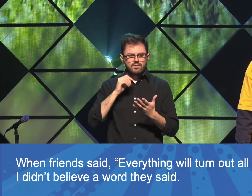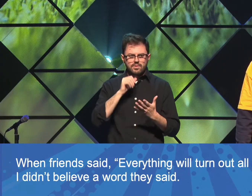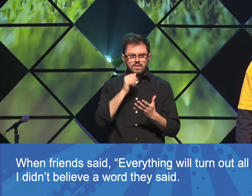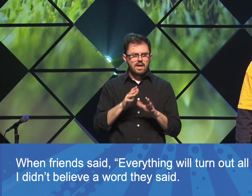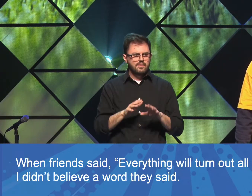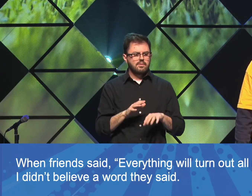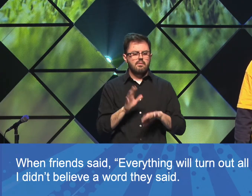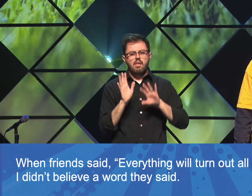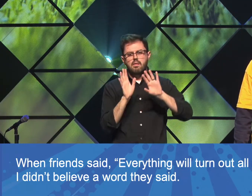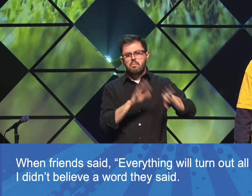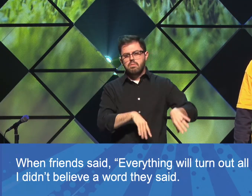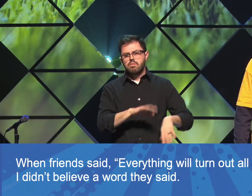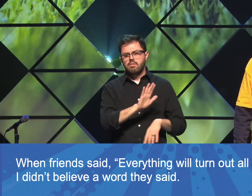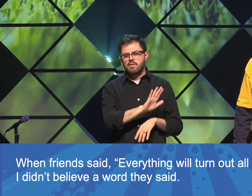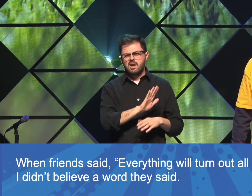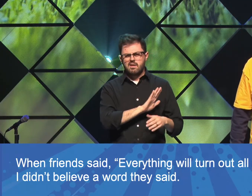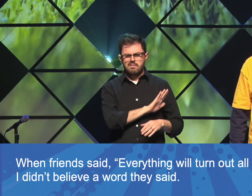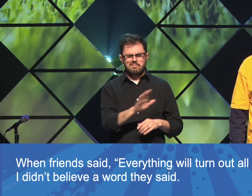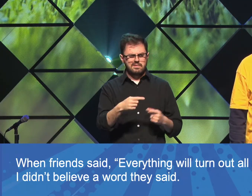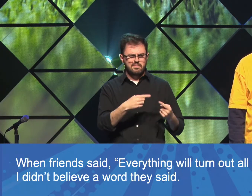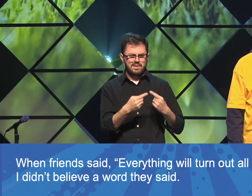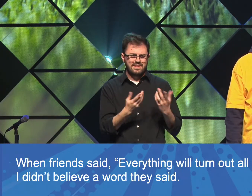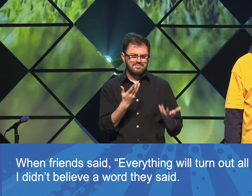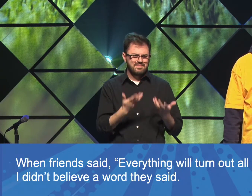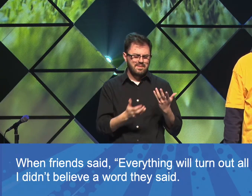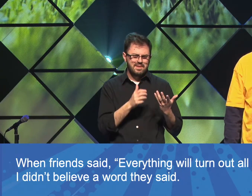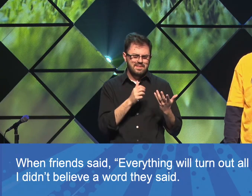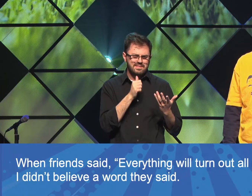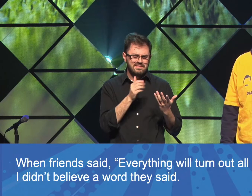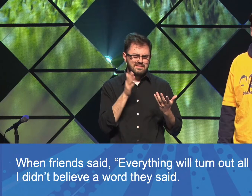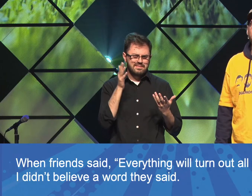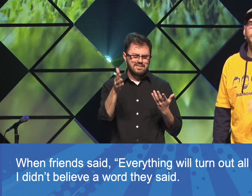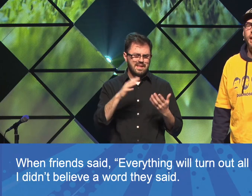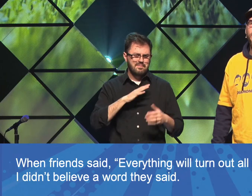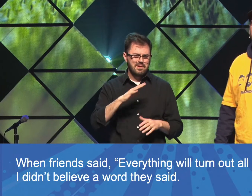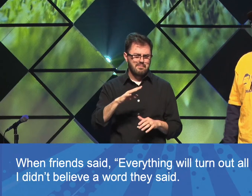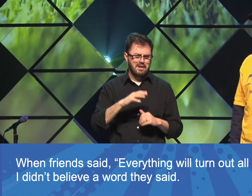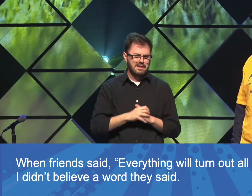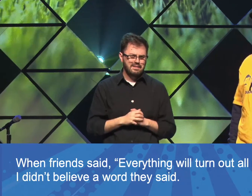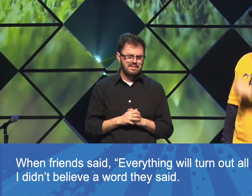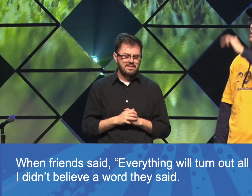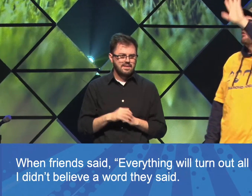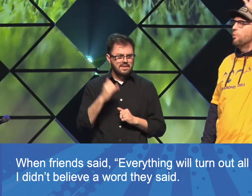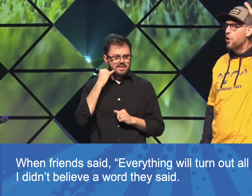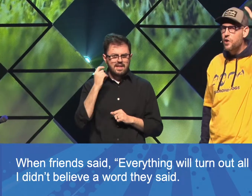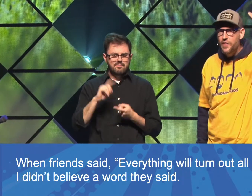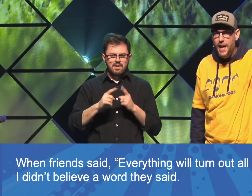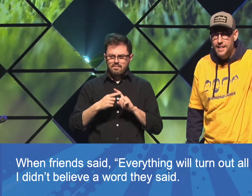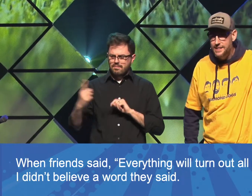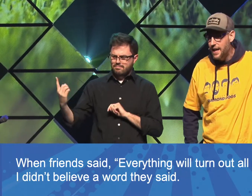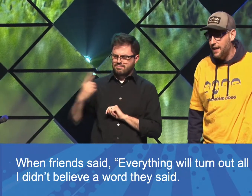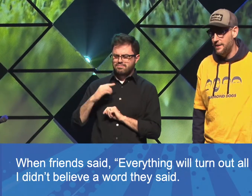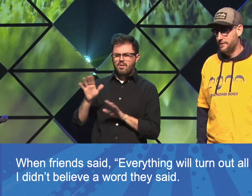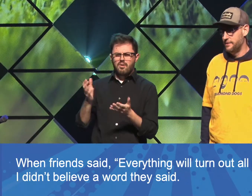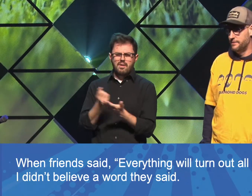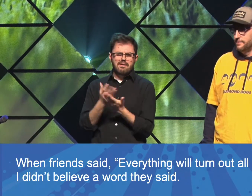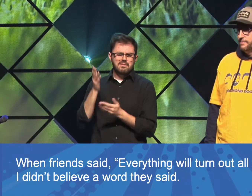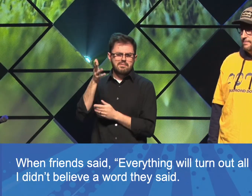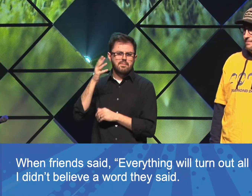be. Right? It might not be. Well, my friends come and tell me everything's going to turn. I don't believe a word they